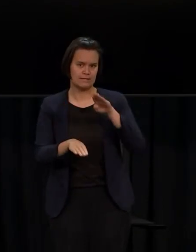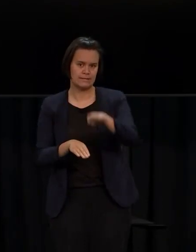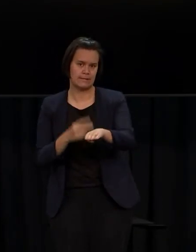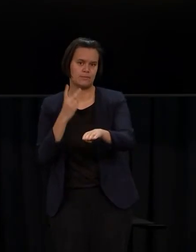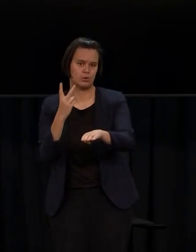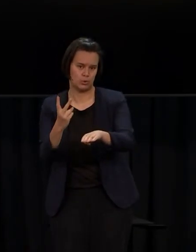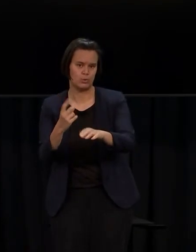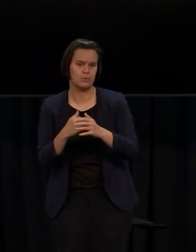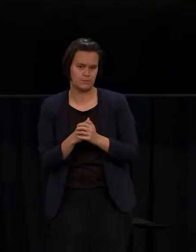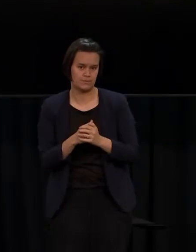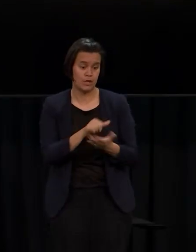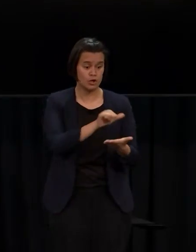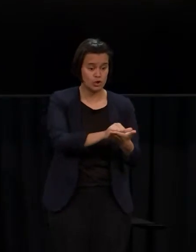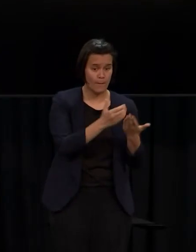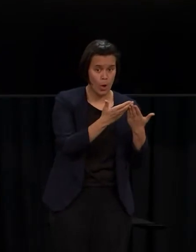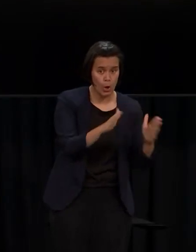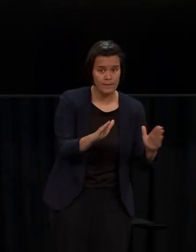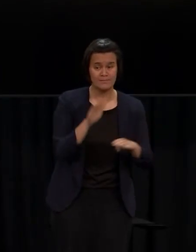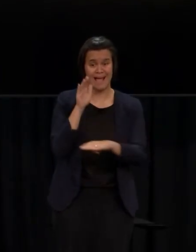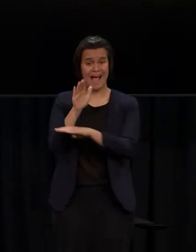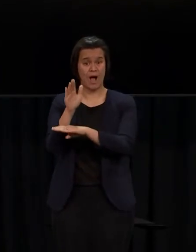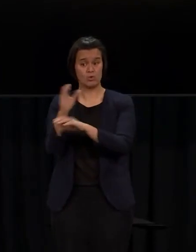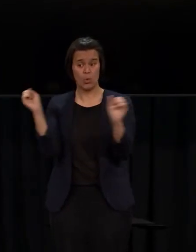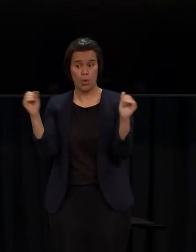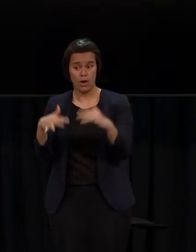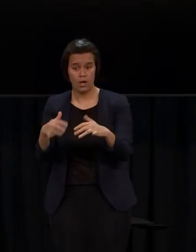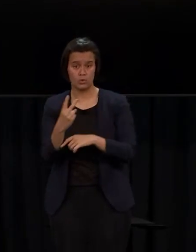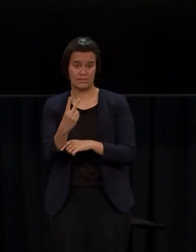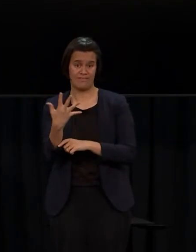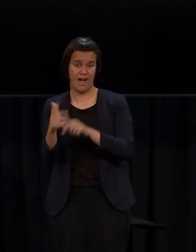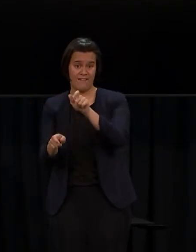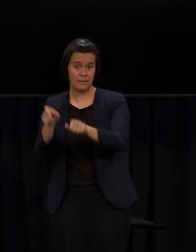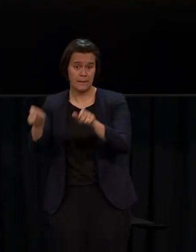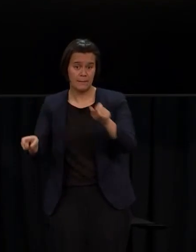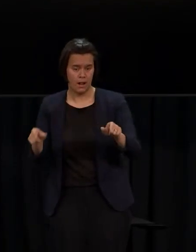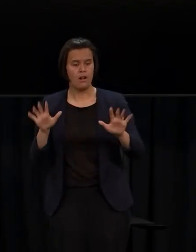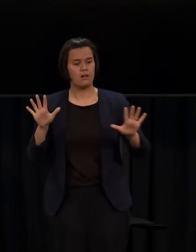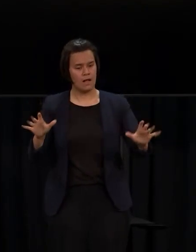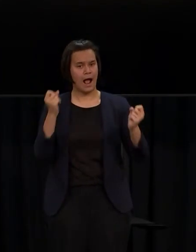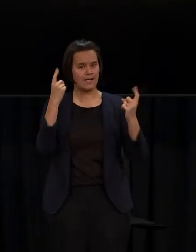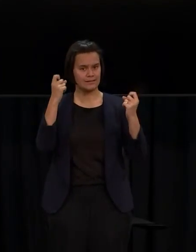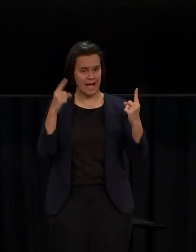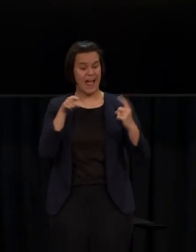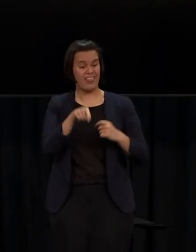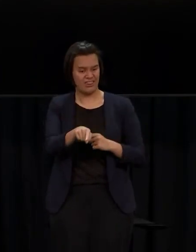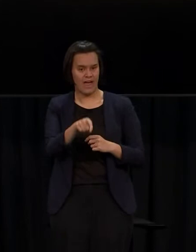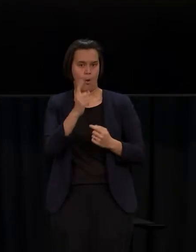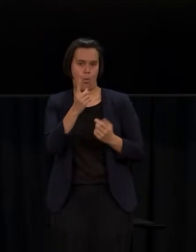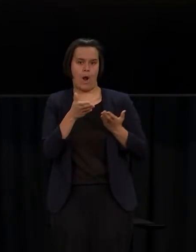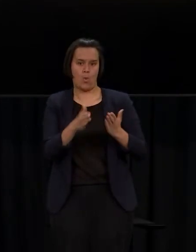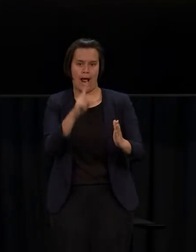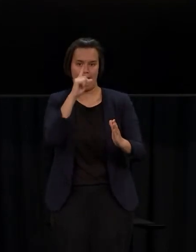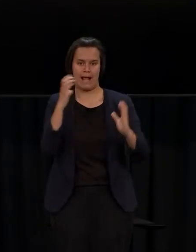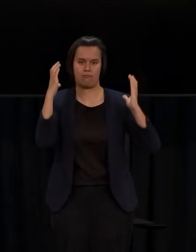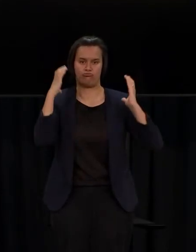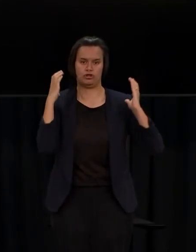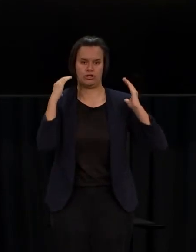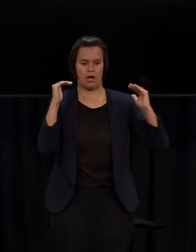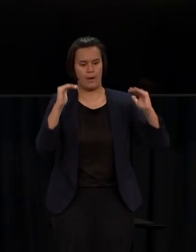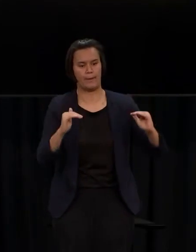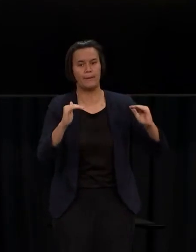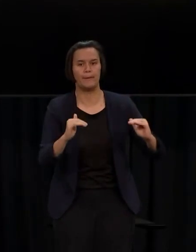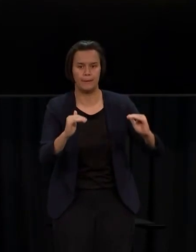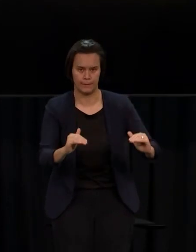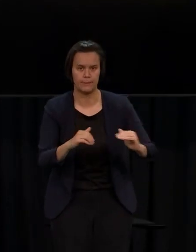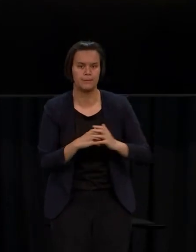safely. One thing we are mindful of, though, is the impact of schools. Schools probably pose more risk than any of the other areas that